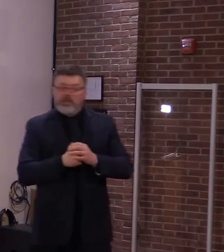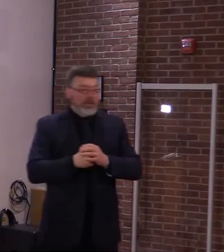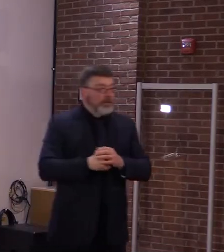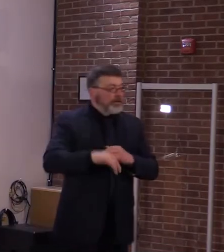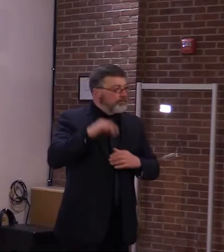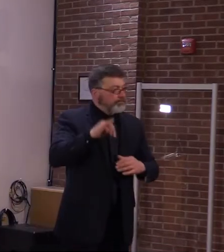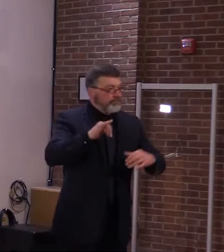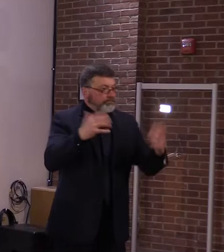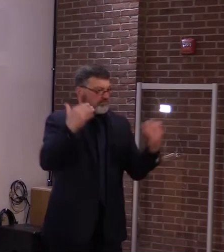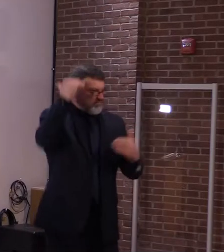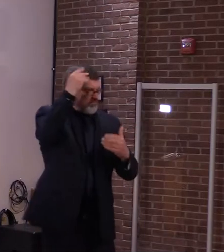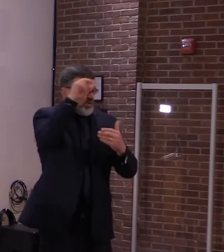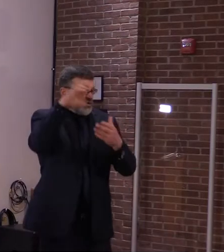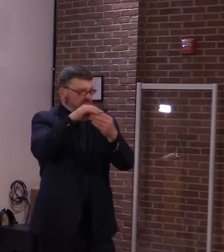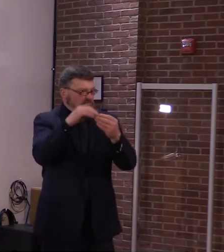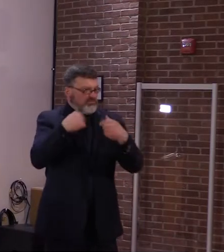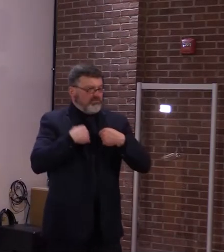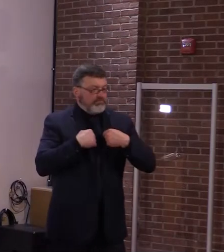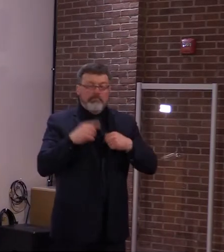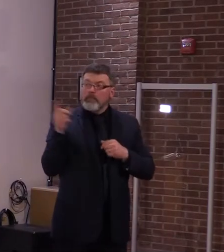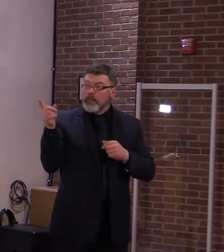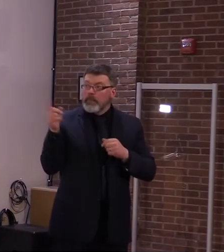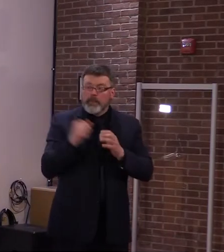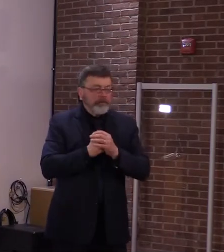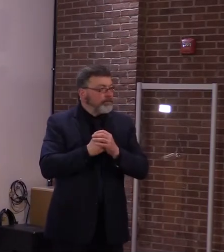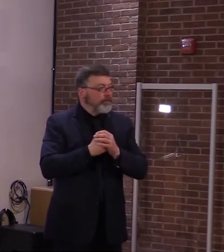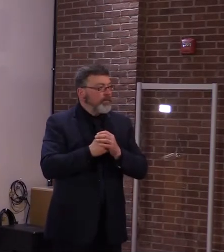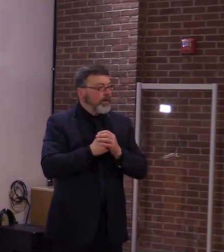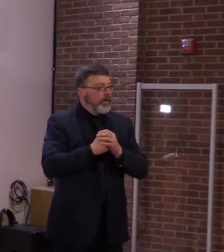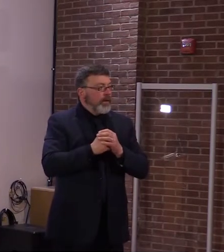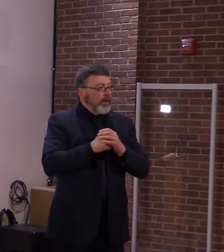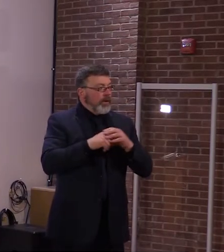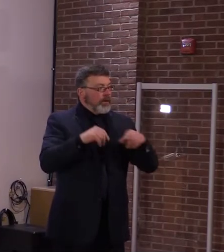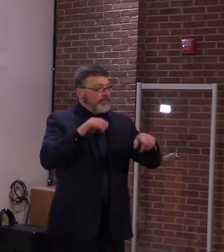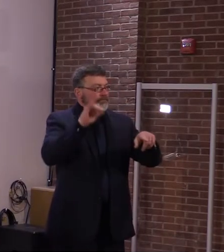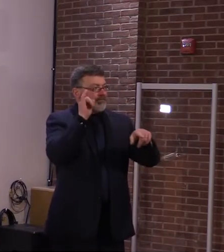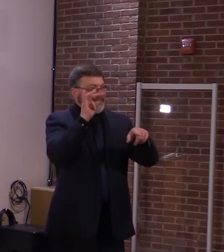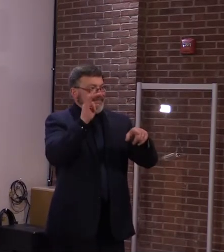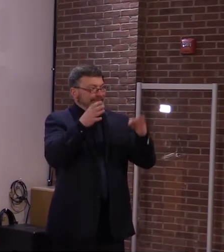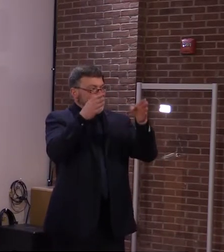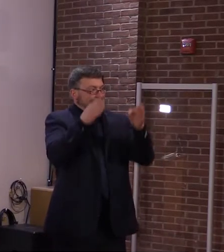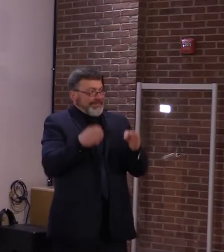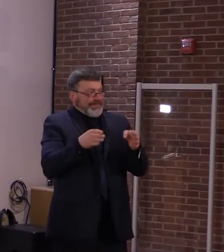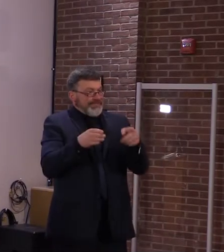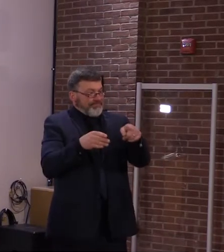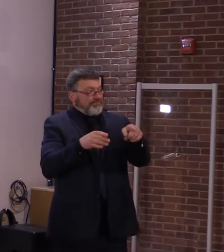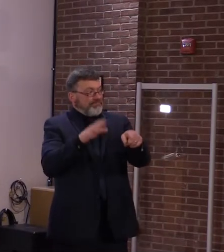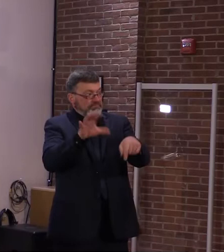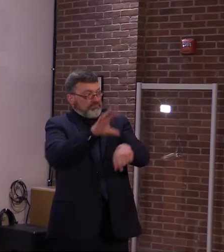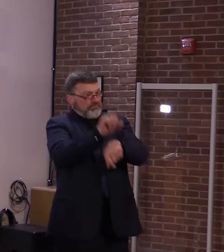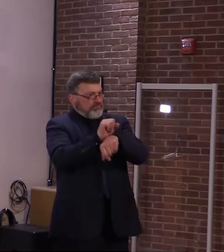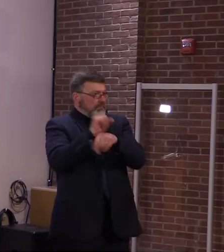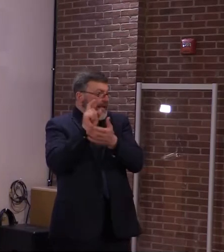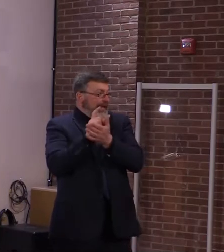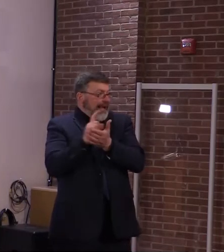obviously, the person who was scheduled in the last several weeks for Johnson & Johnson didn't have an appointment to not show up for because that